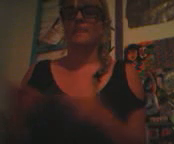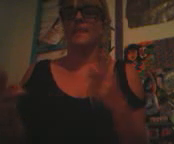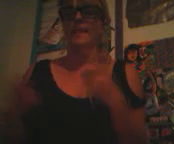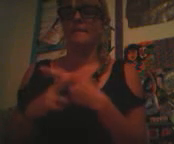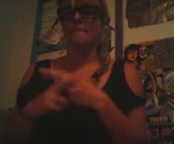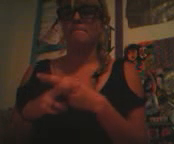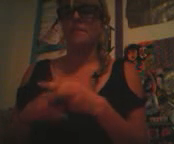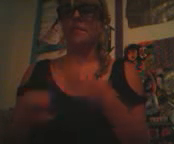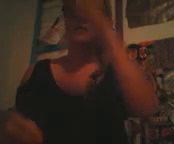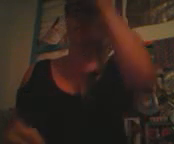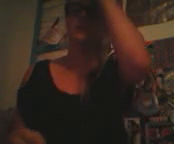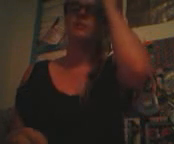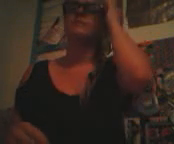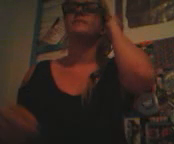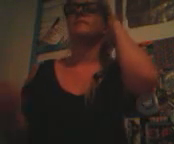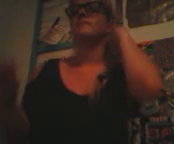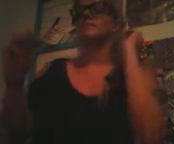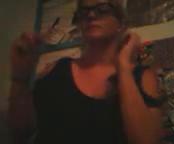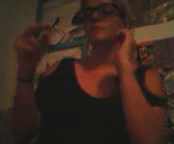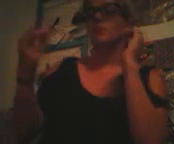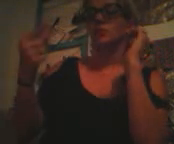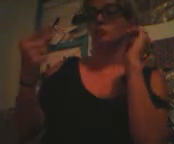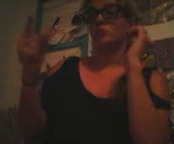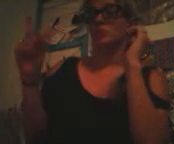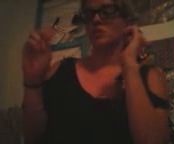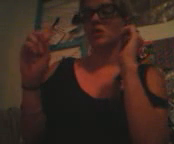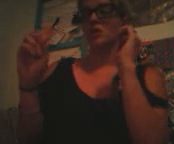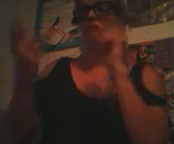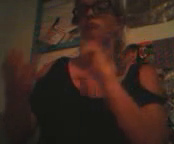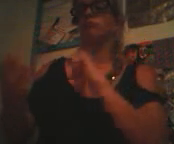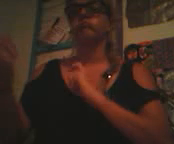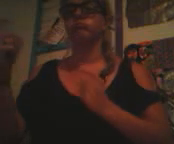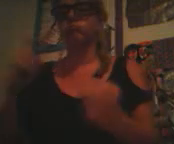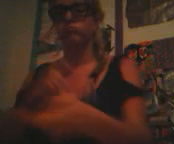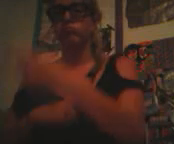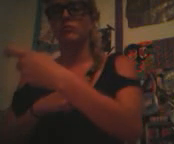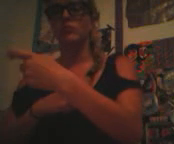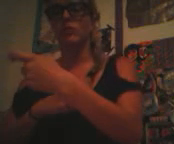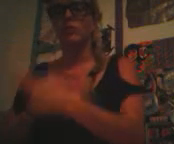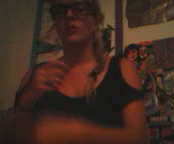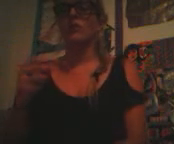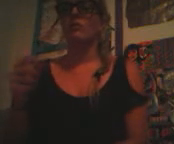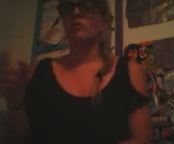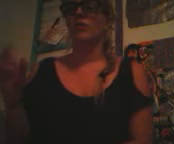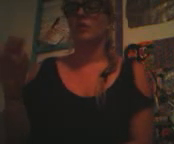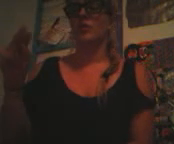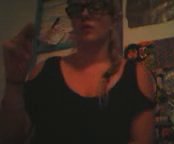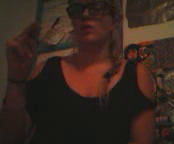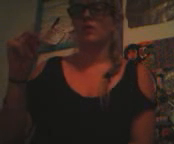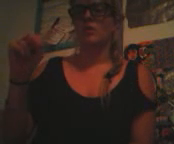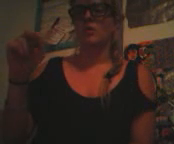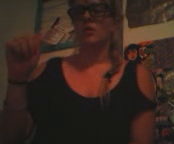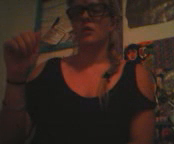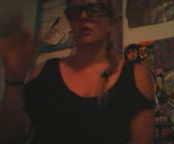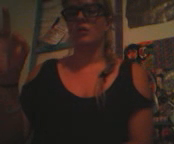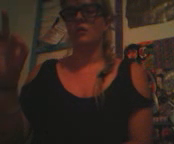with sodium. And they're going to pretty much switch. This is called a double replacement. There's not just one replacement going on. This is going